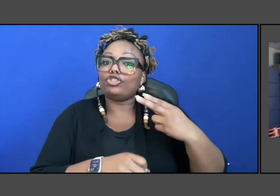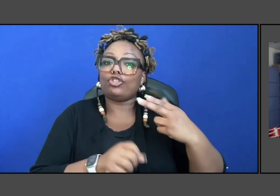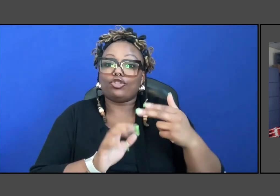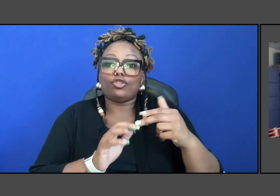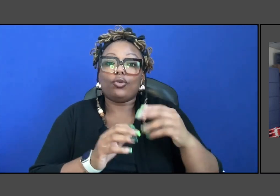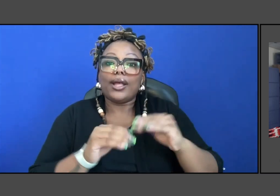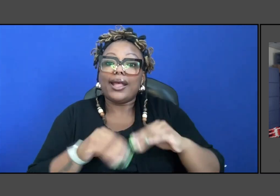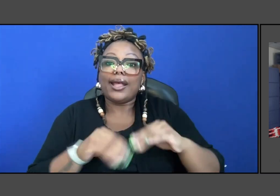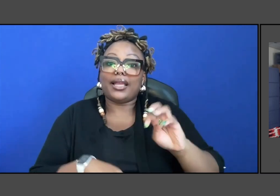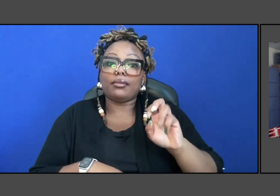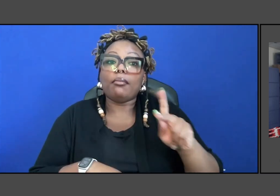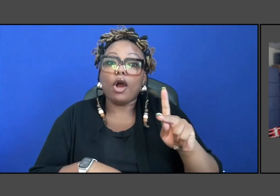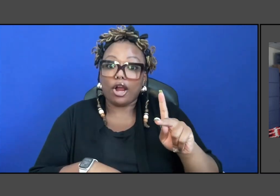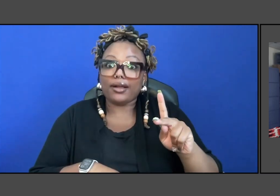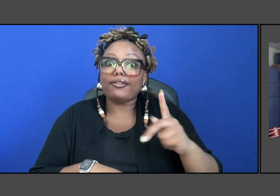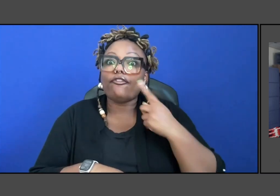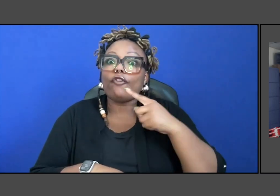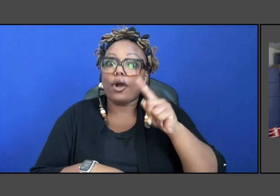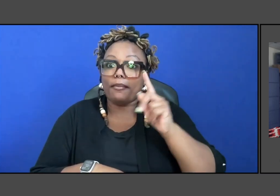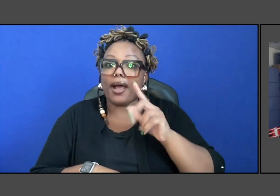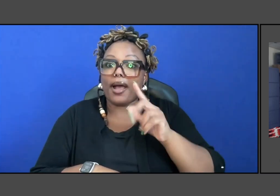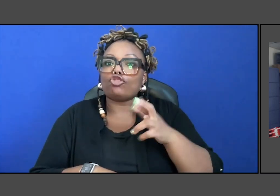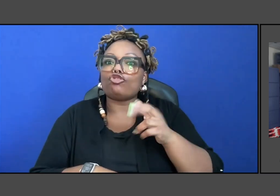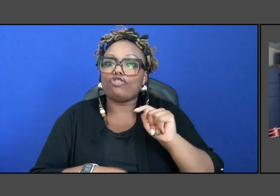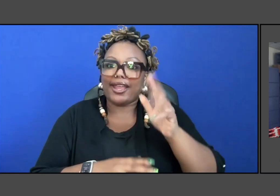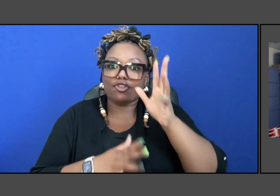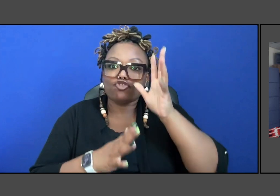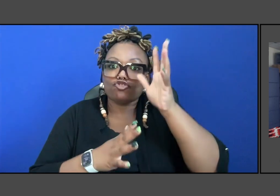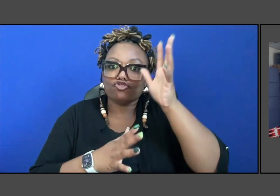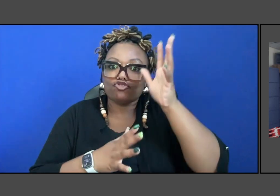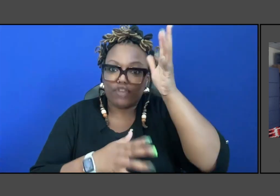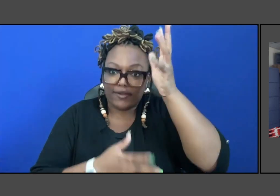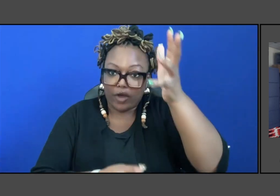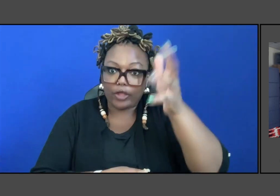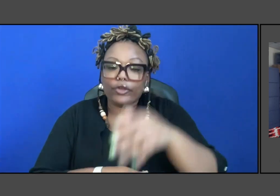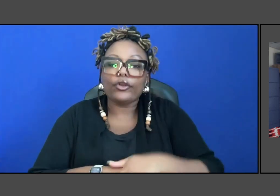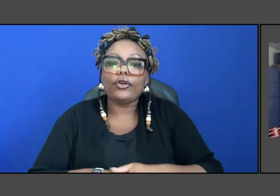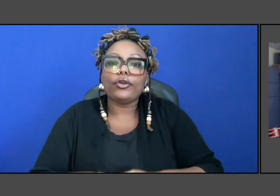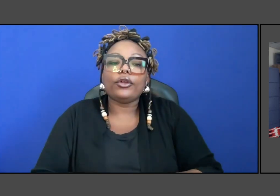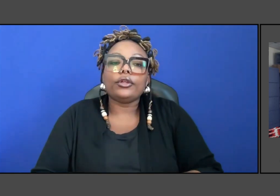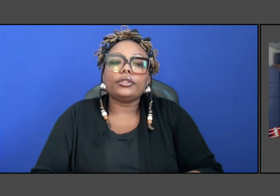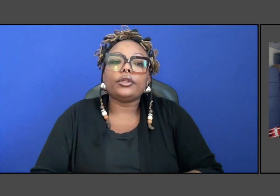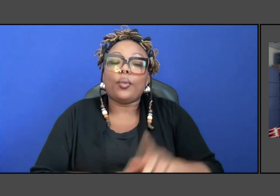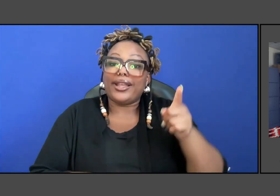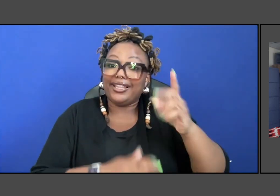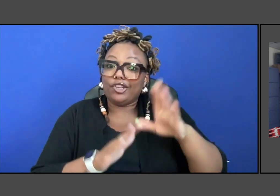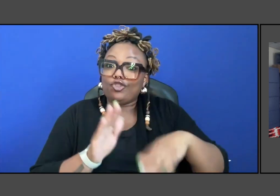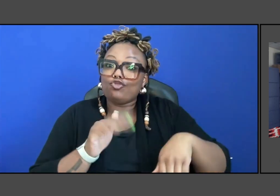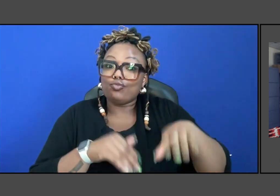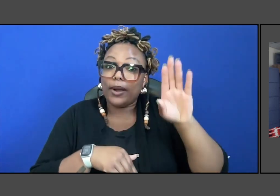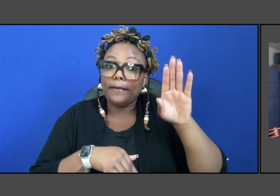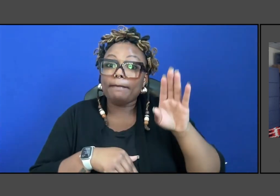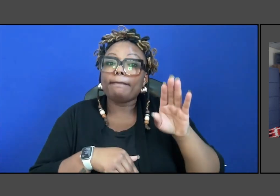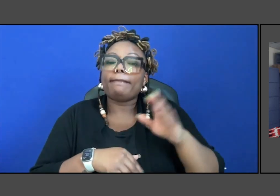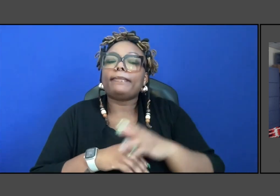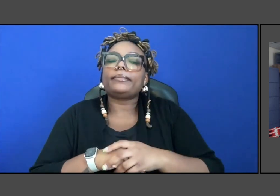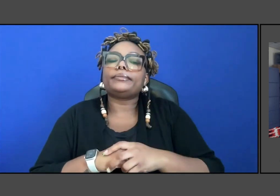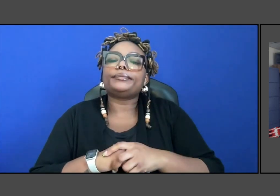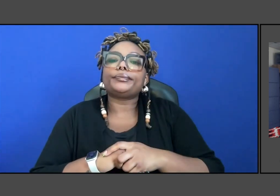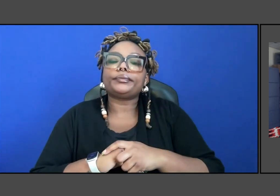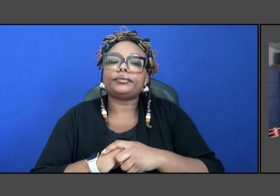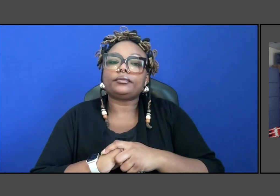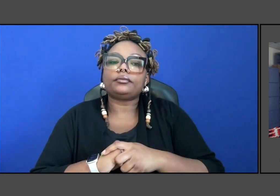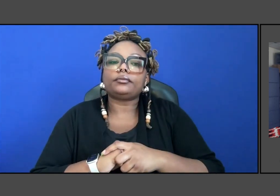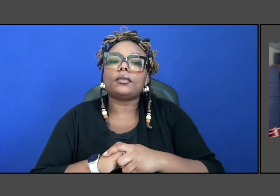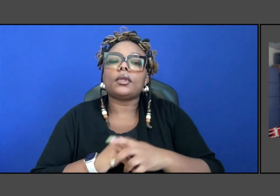in Texas, where I grew up. And so I was really looking at taking all the skills that I had